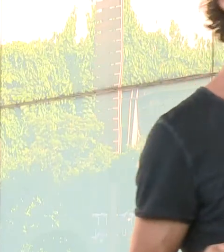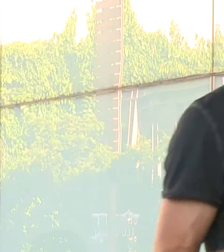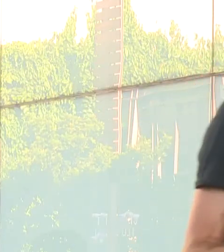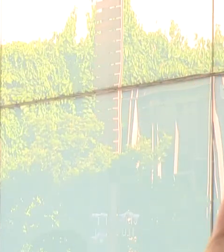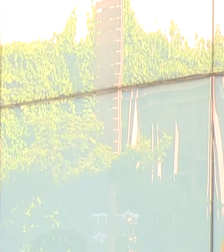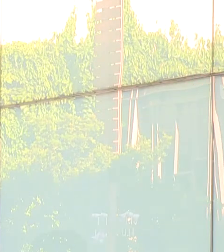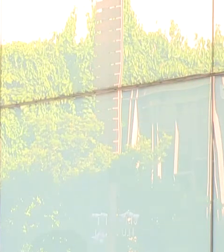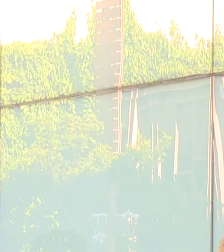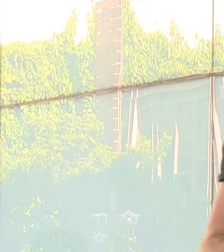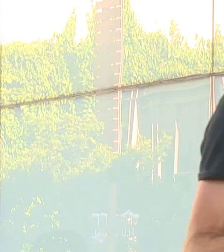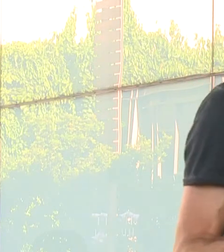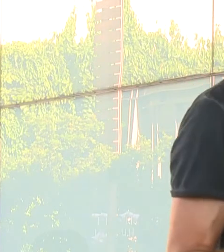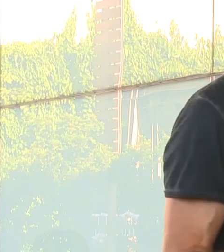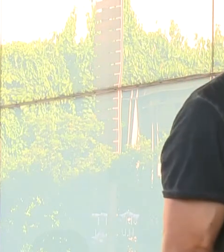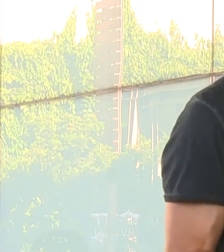Thanks.